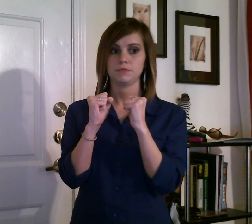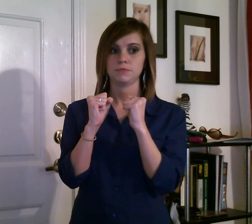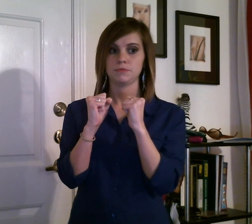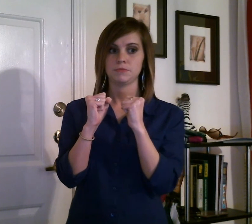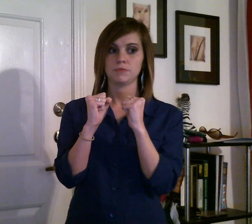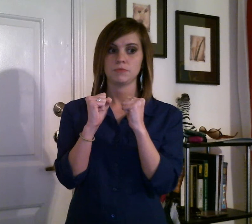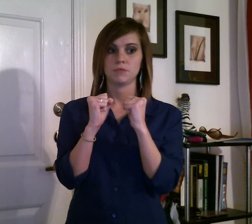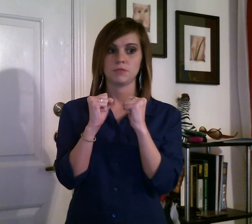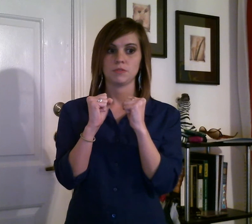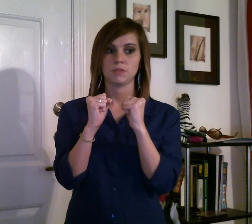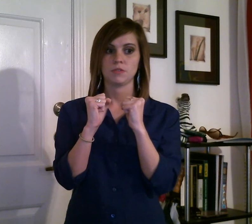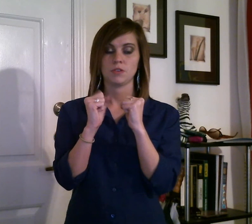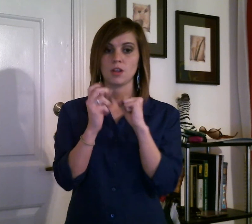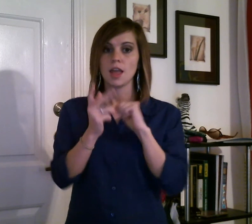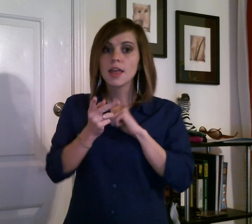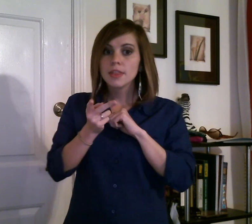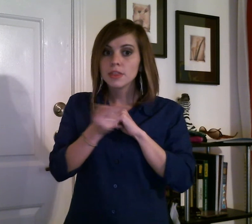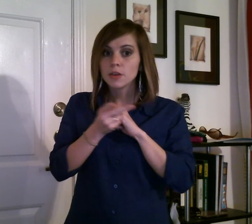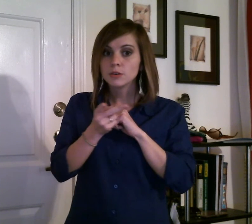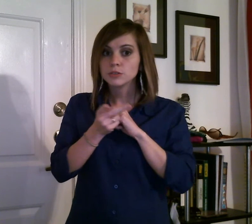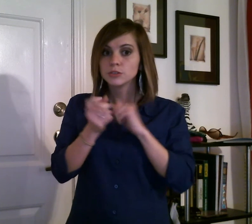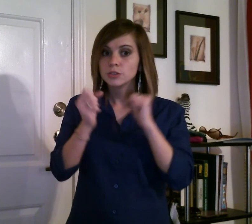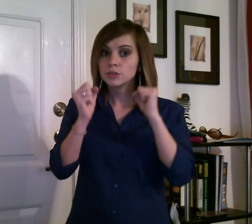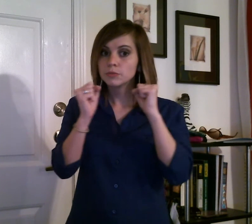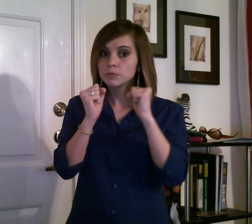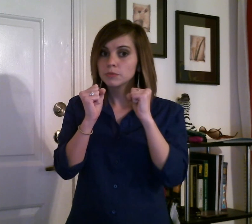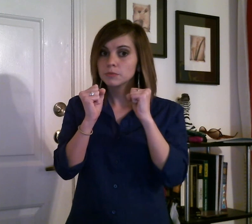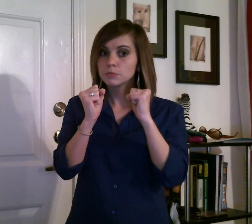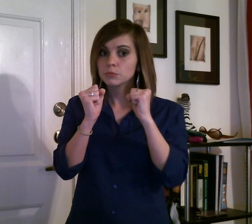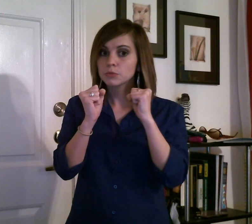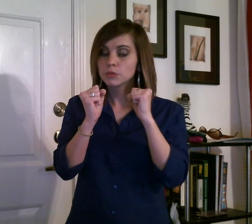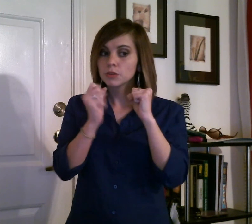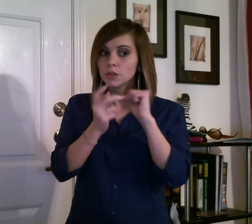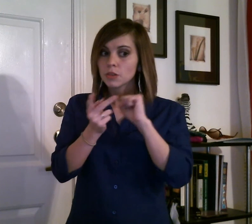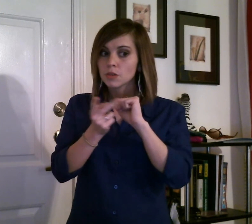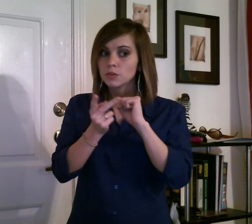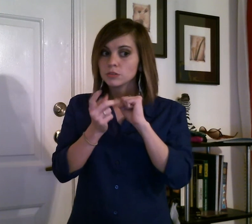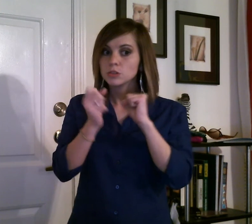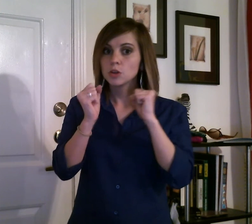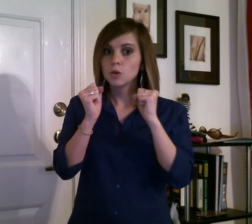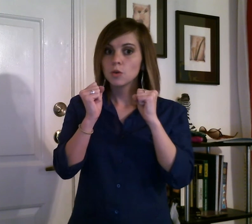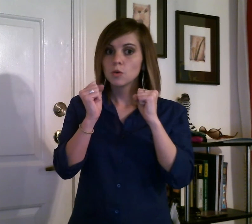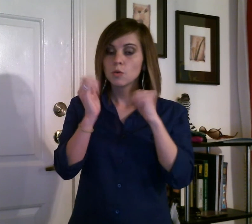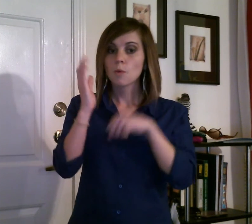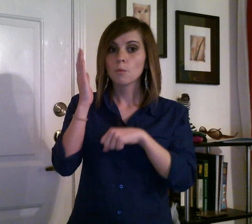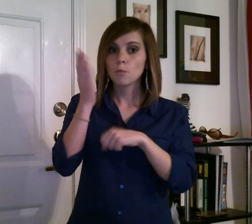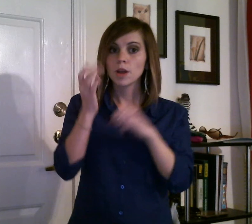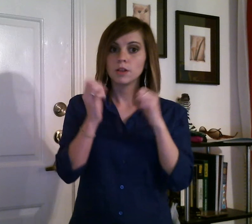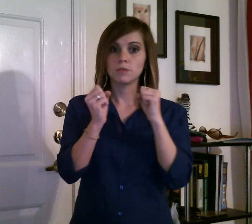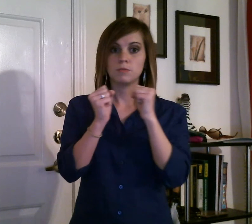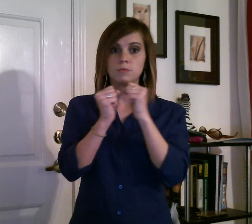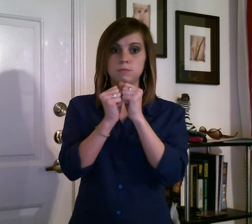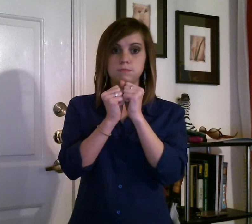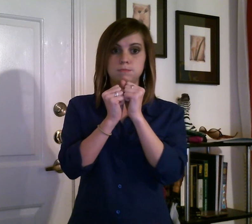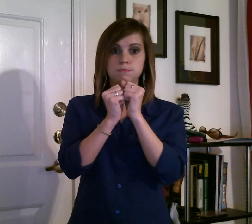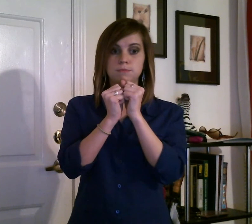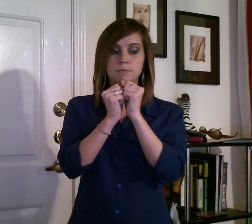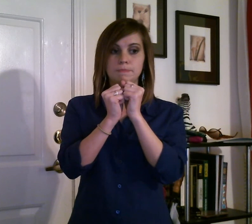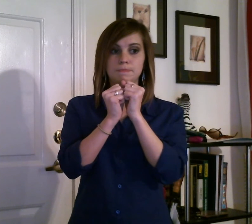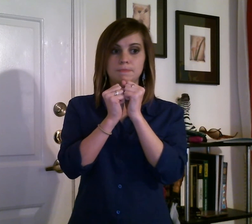these two hydrogens will actually, these nucleuses would actually fuse, or is it nuclei? Well, anyway, they would actually fuse